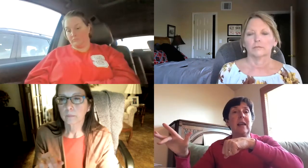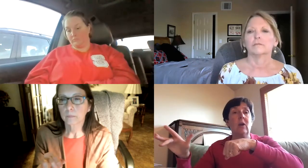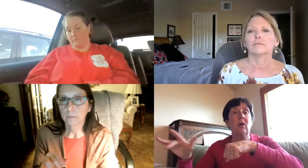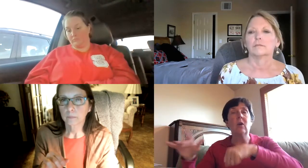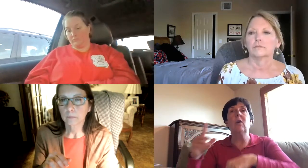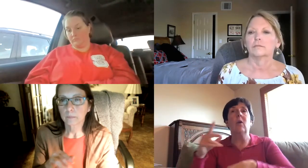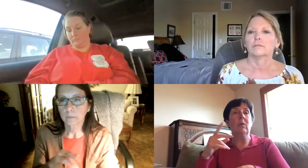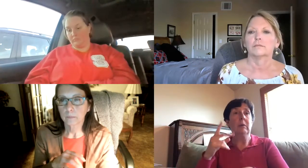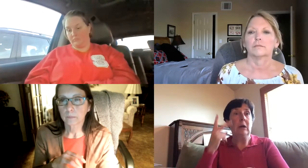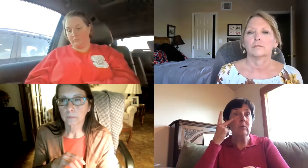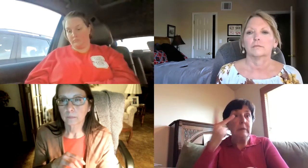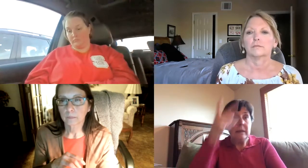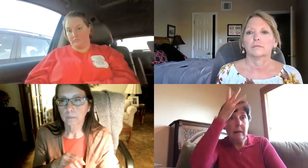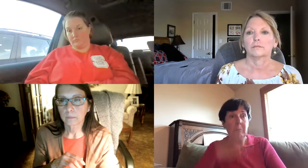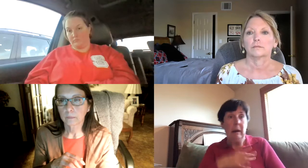I said, oh,